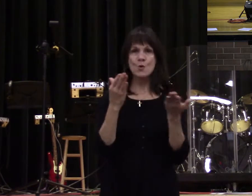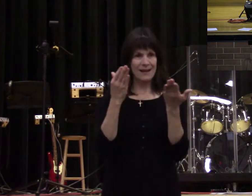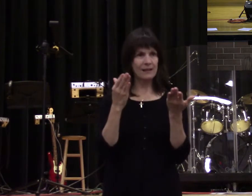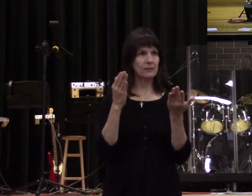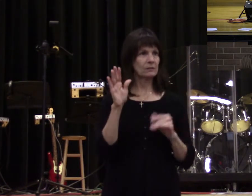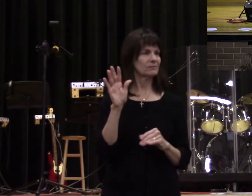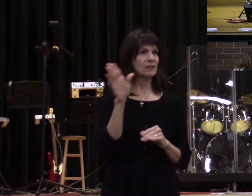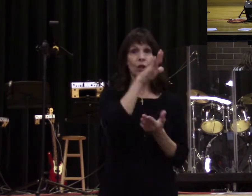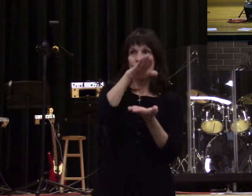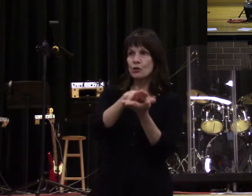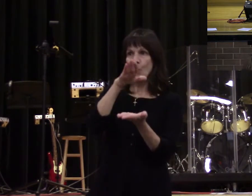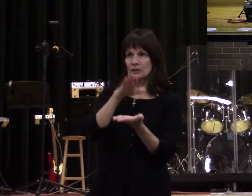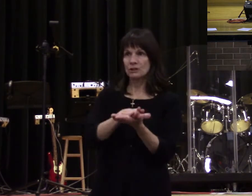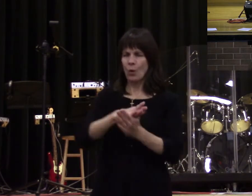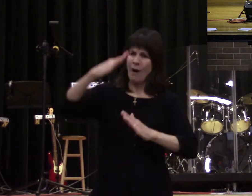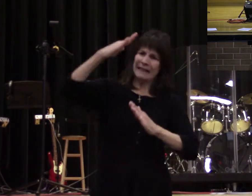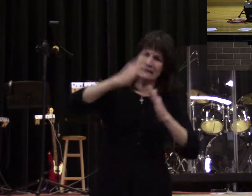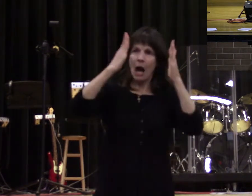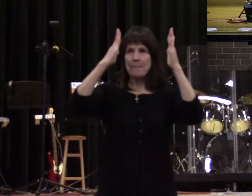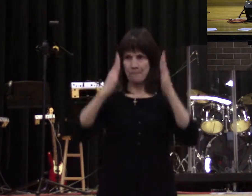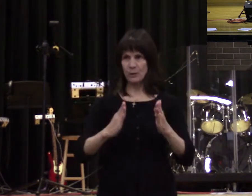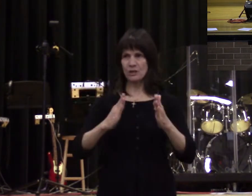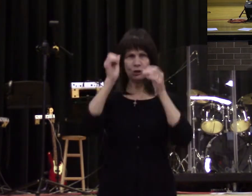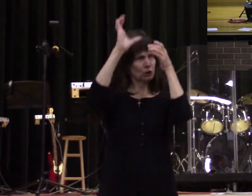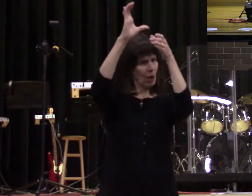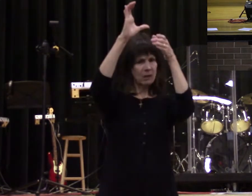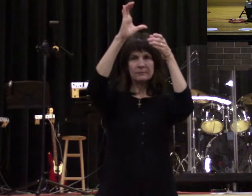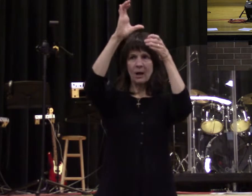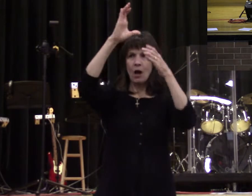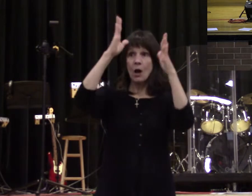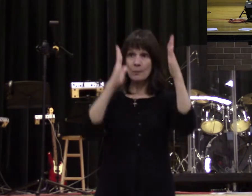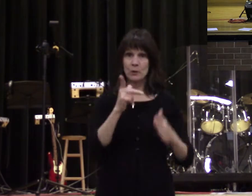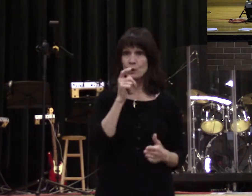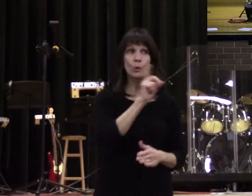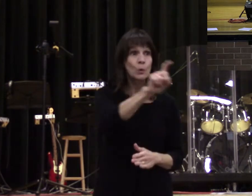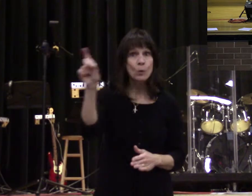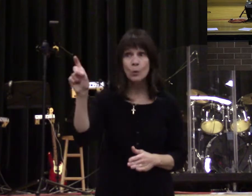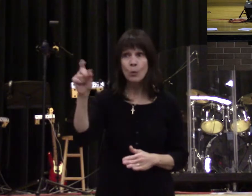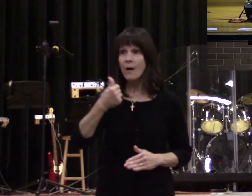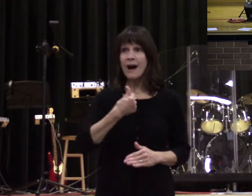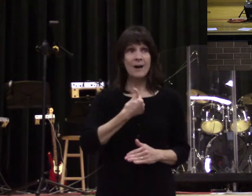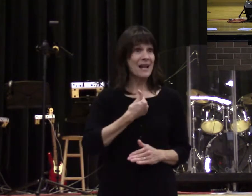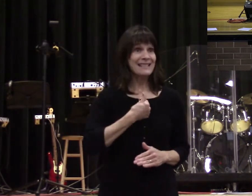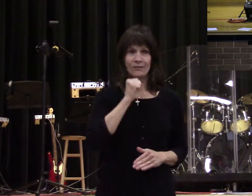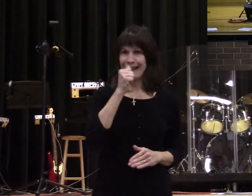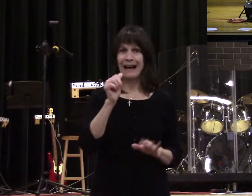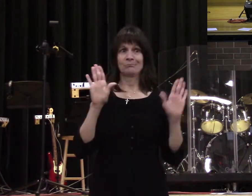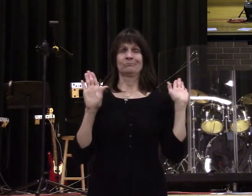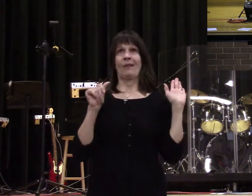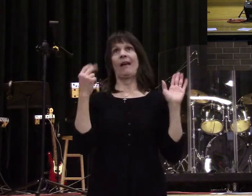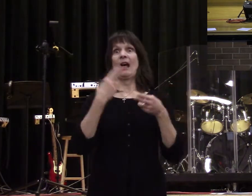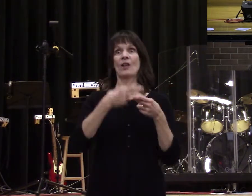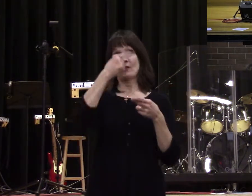in school? Wouldn't that have been cool? I was so far from being the valedictorian at my school. They had another name for me, but I